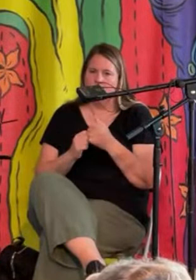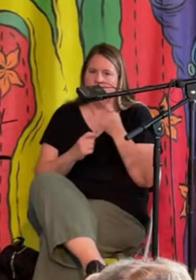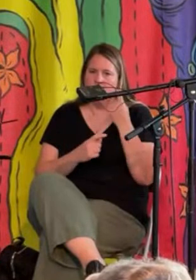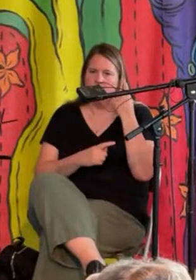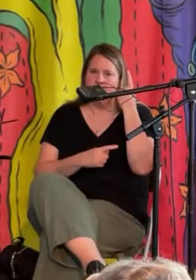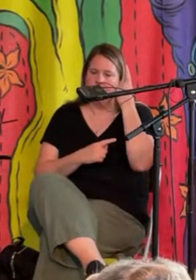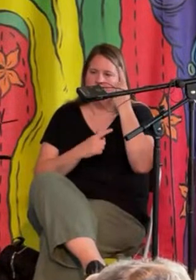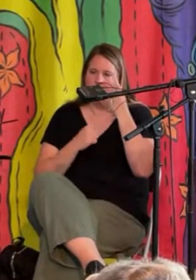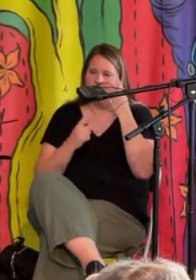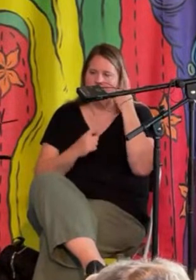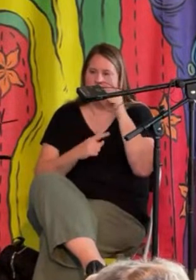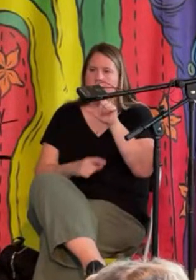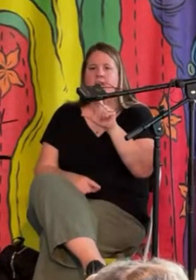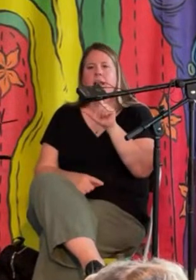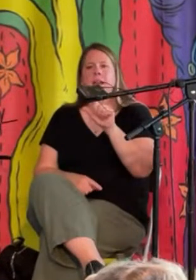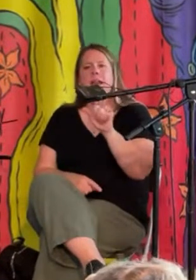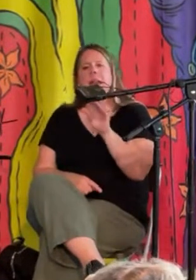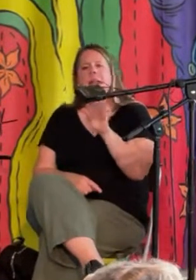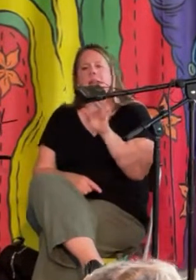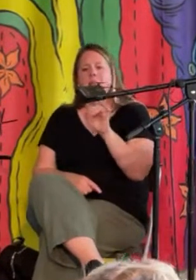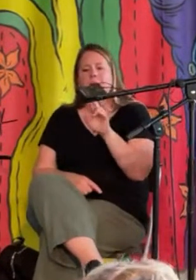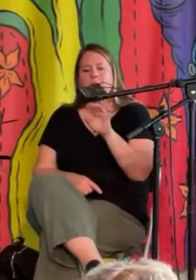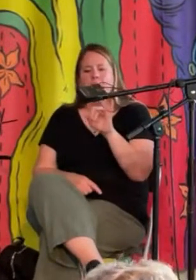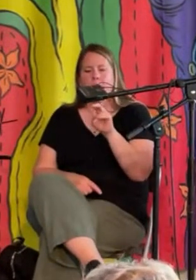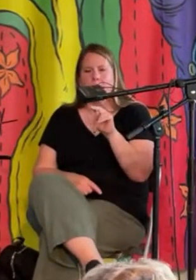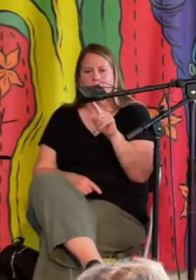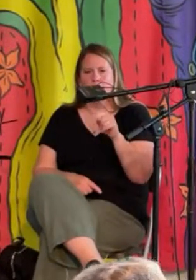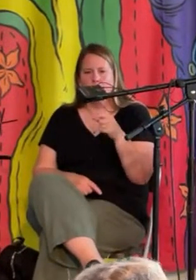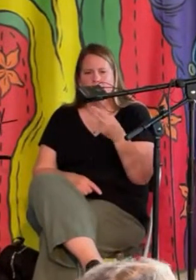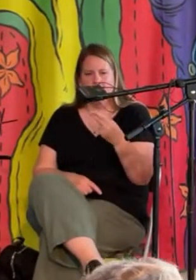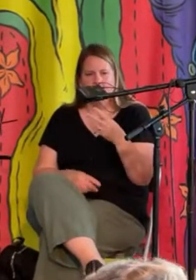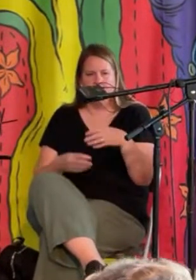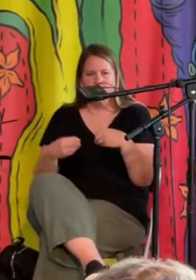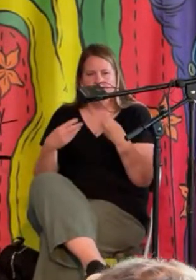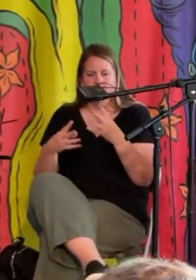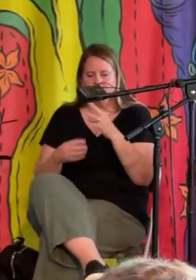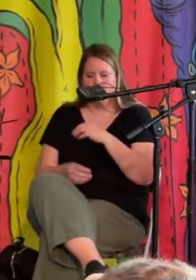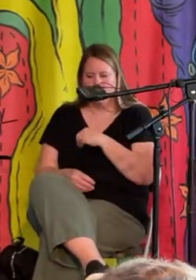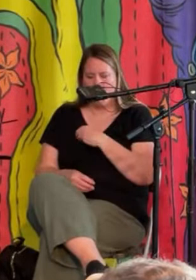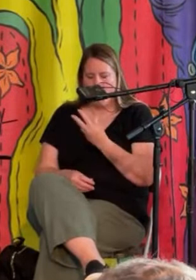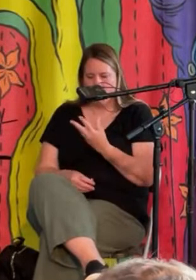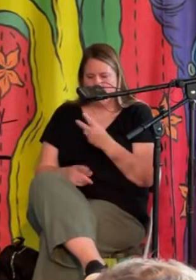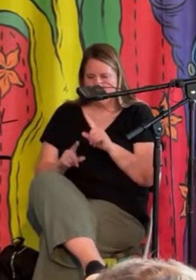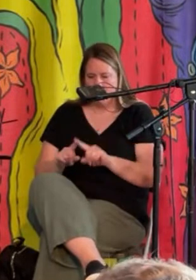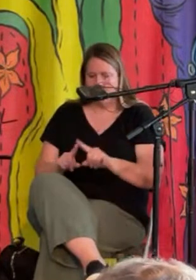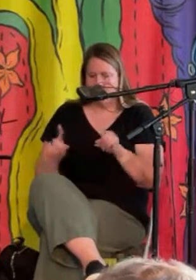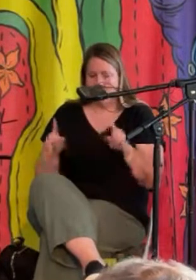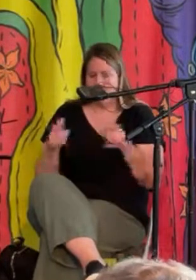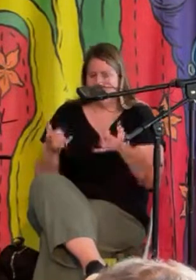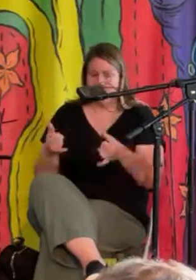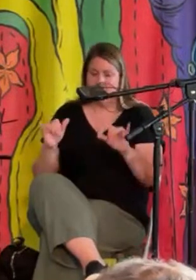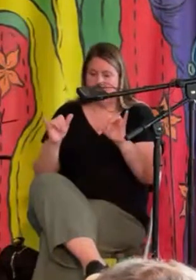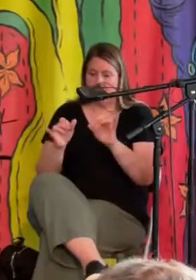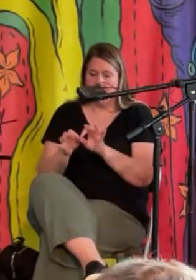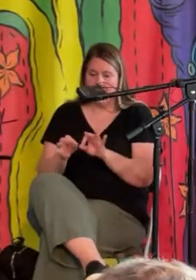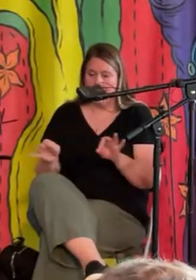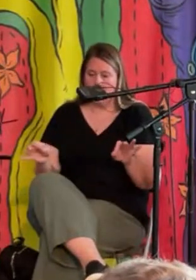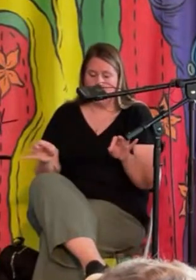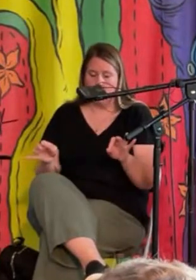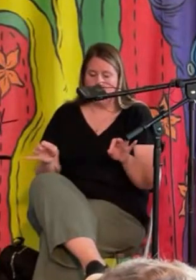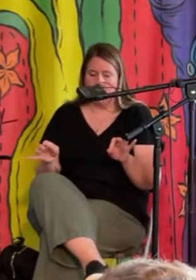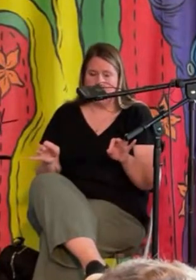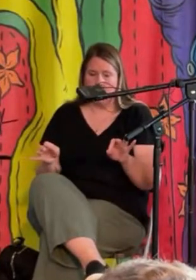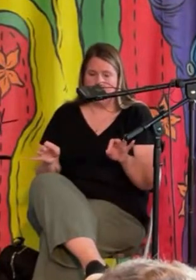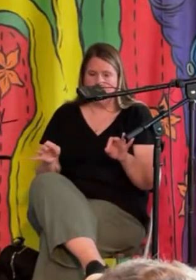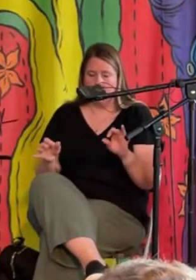Rembrandt. Rembrandt gives support to it, sure, or mythological pages, but his true language is